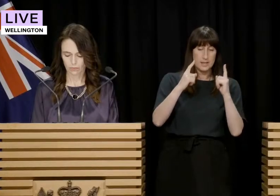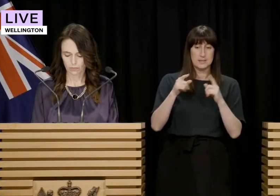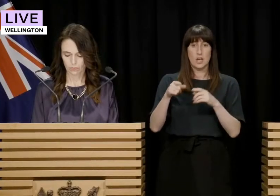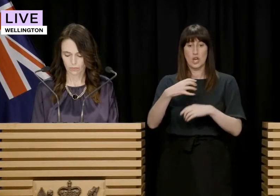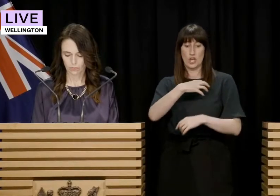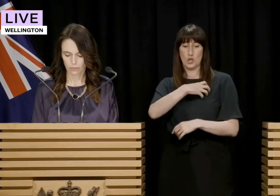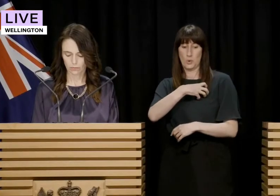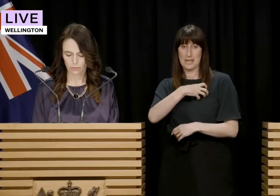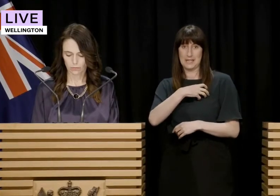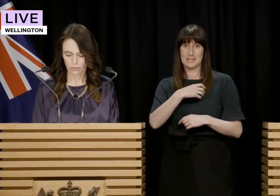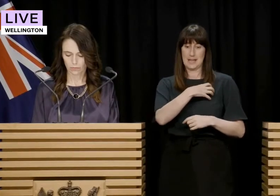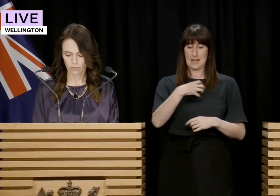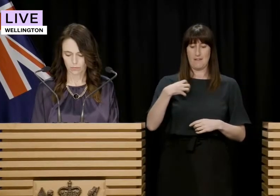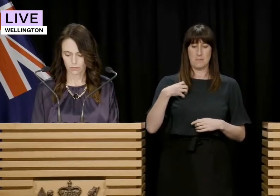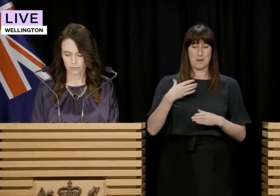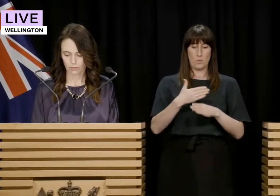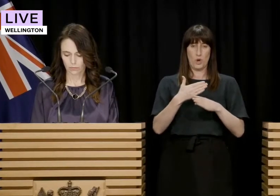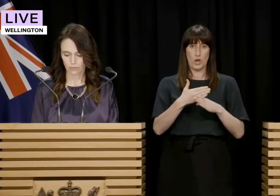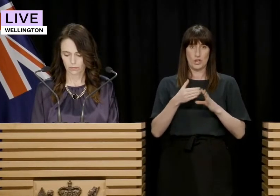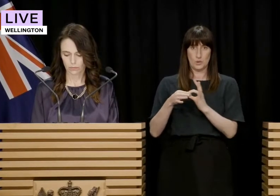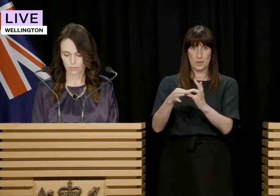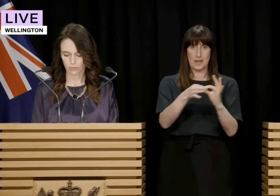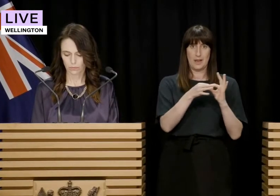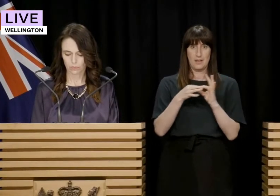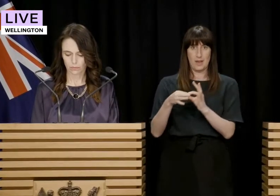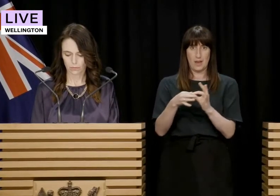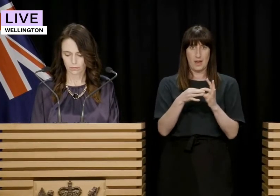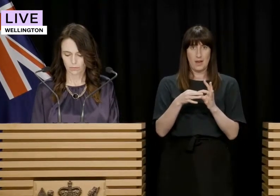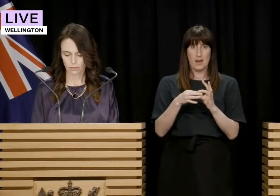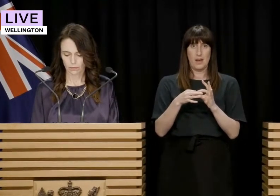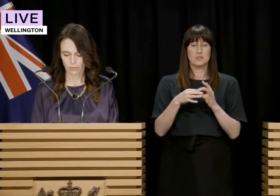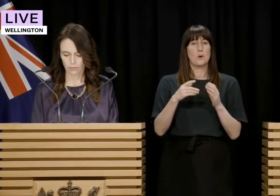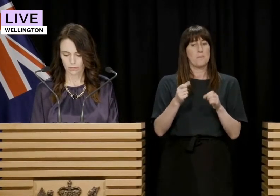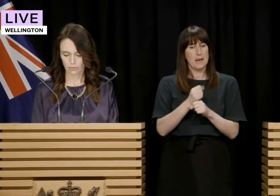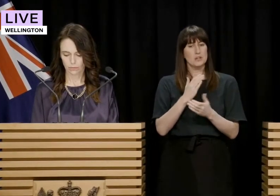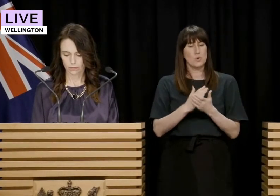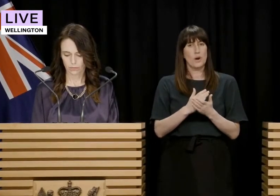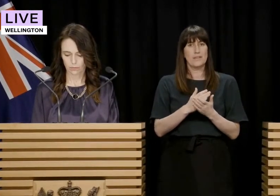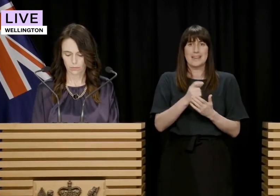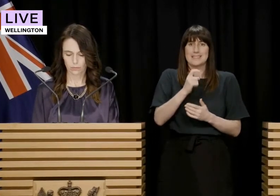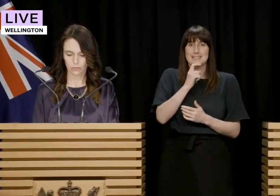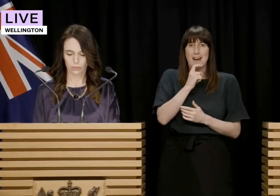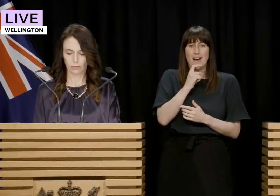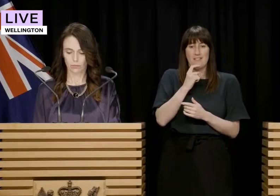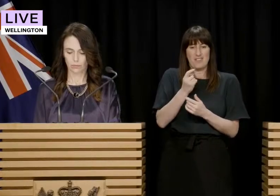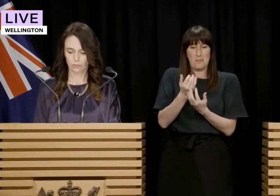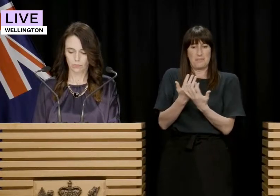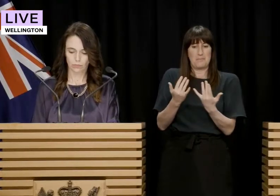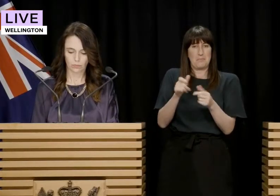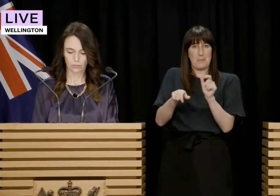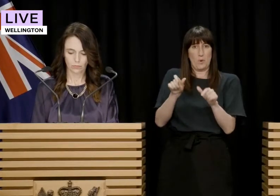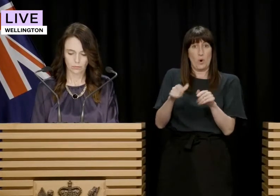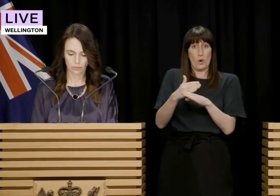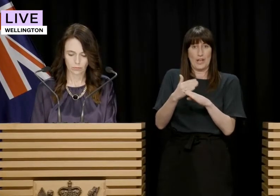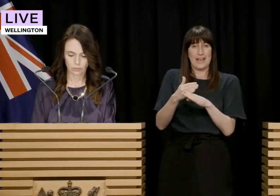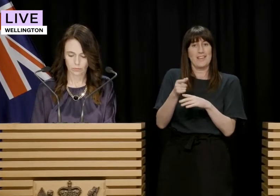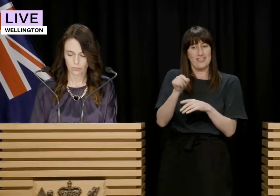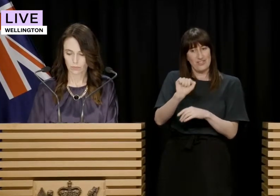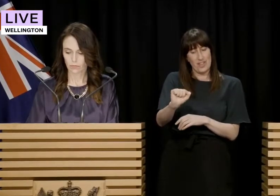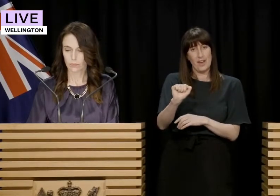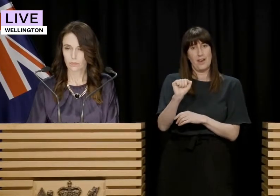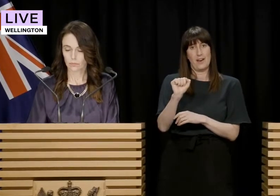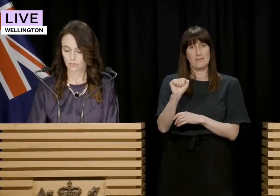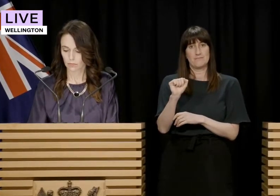the table to ensure that there is a worker voice in these discussions. All of this comes as the sector makes good progress on growing a local